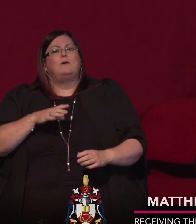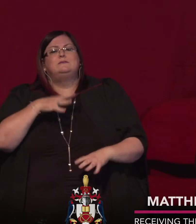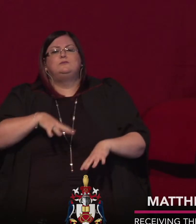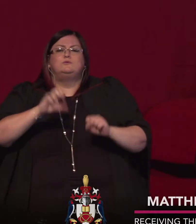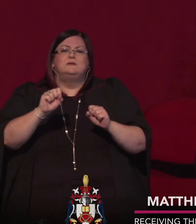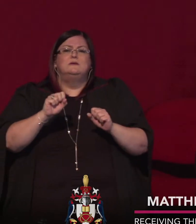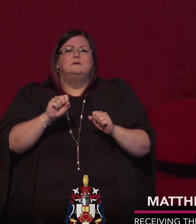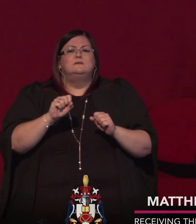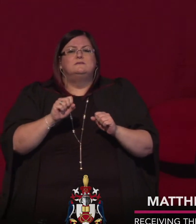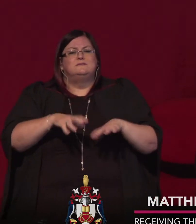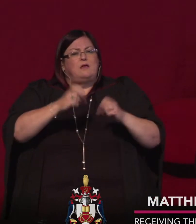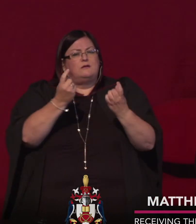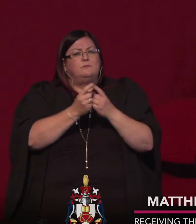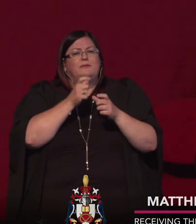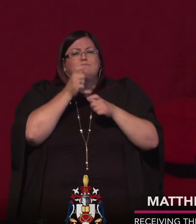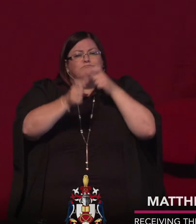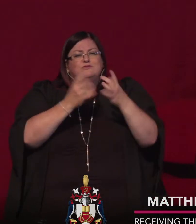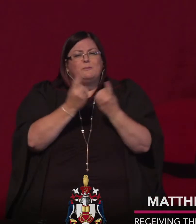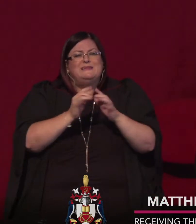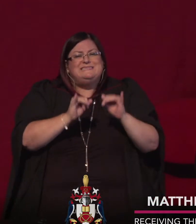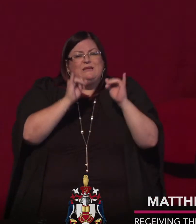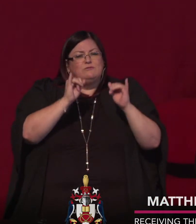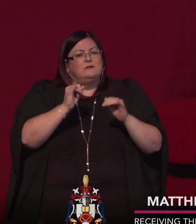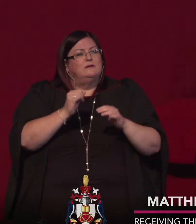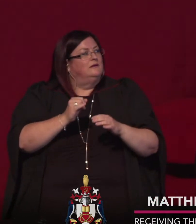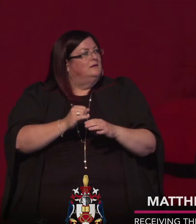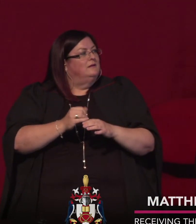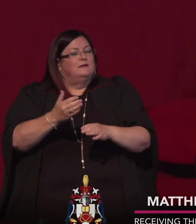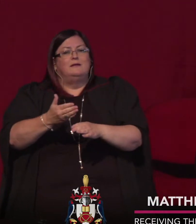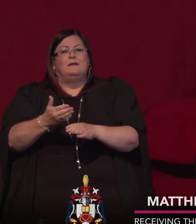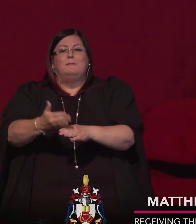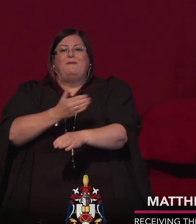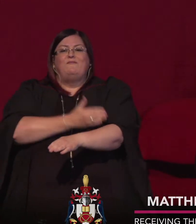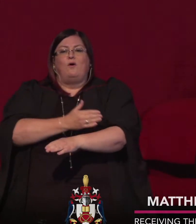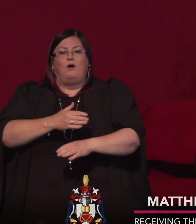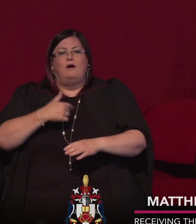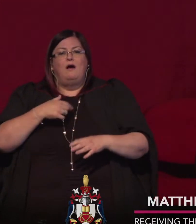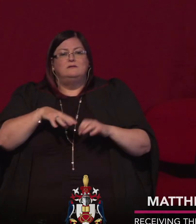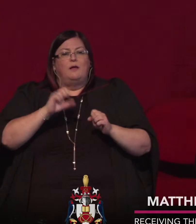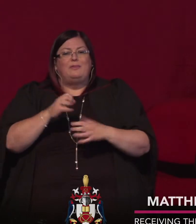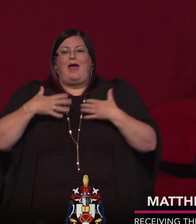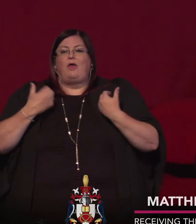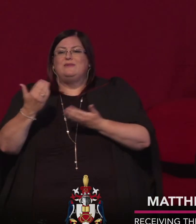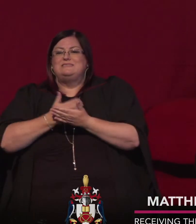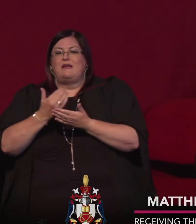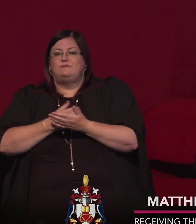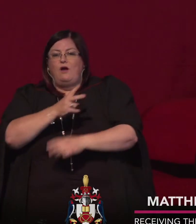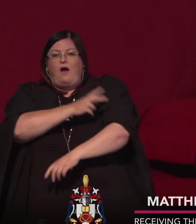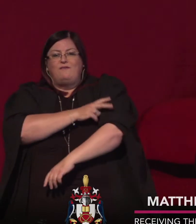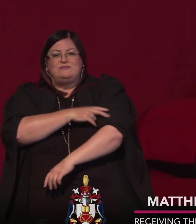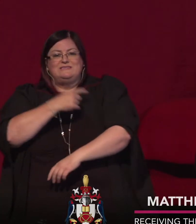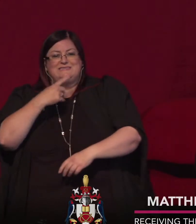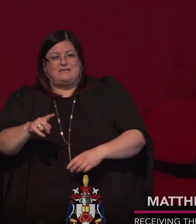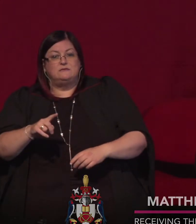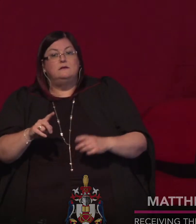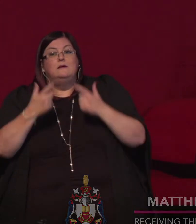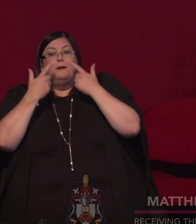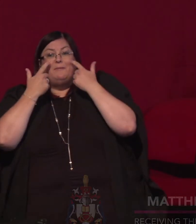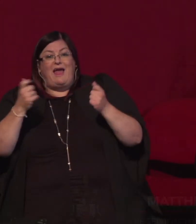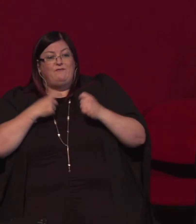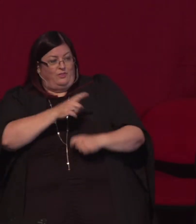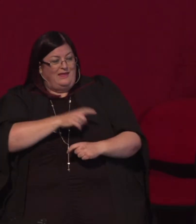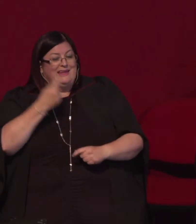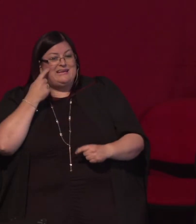something slightly more serious, but just before I came in, I was told by the health and safety officer that I'm wearing the most flammable robes in the